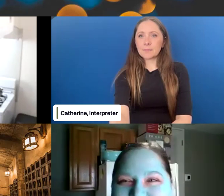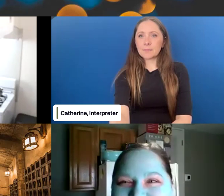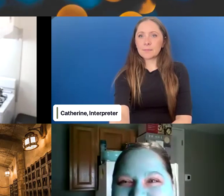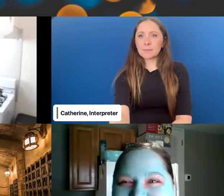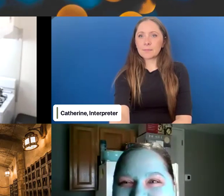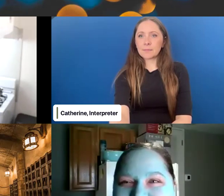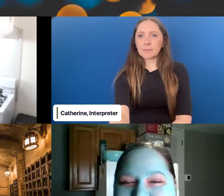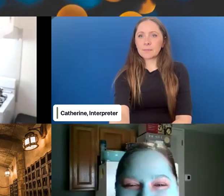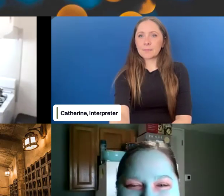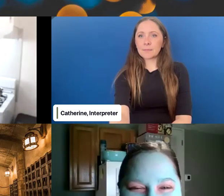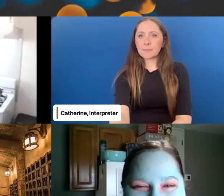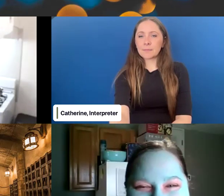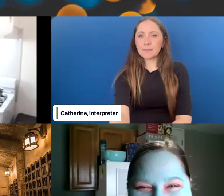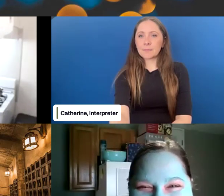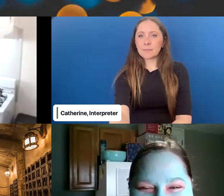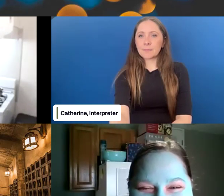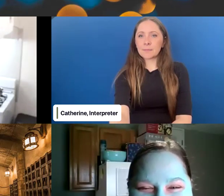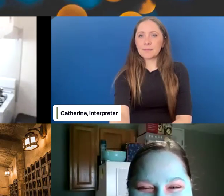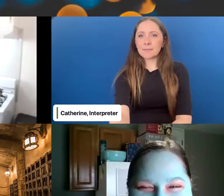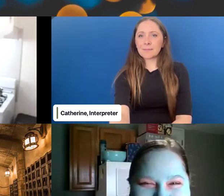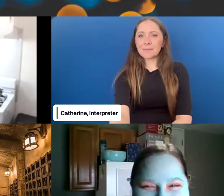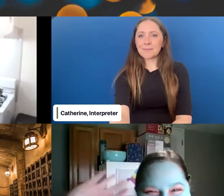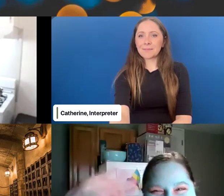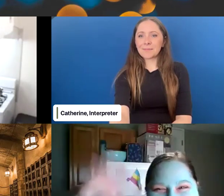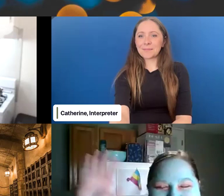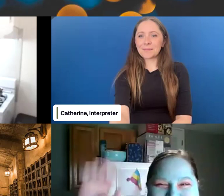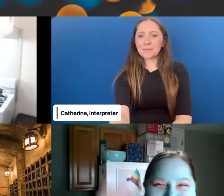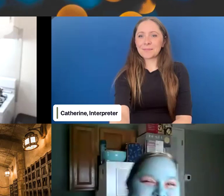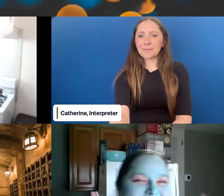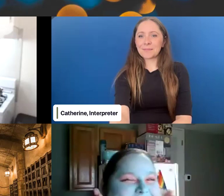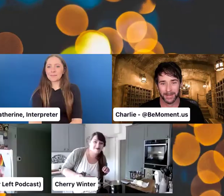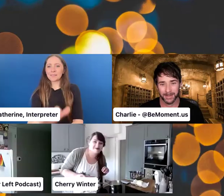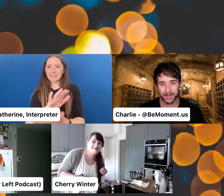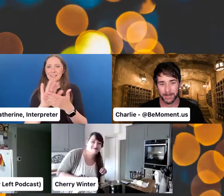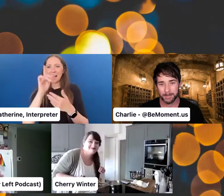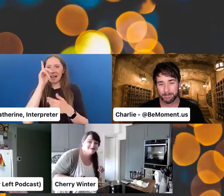see everybody. Gallery Whoa, Amanda, nice face mask.